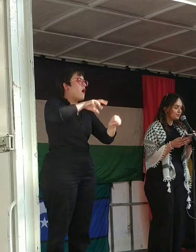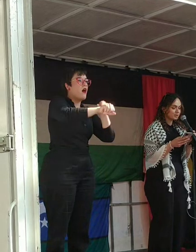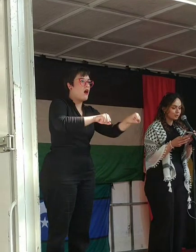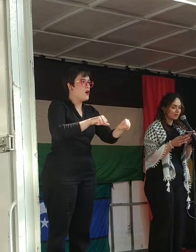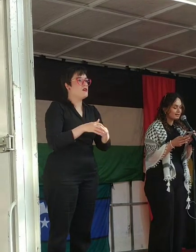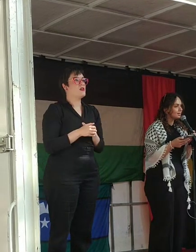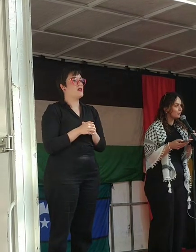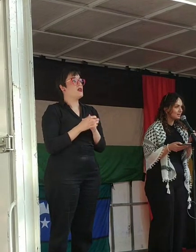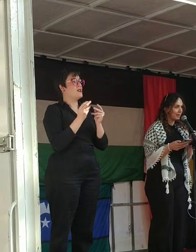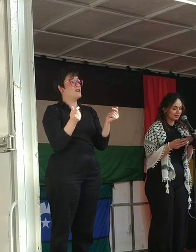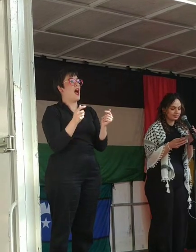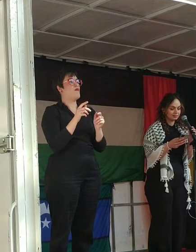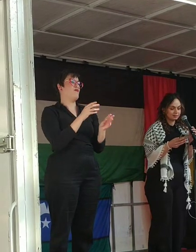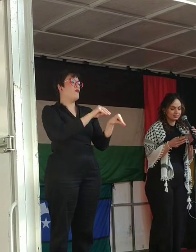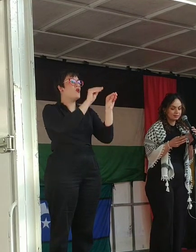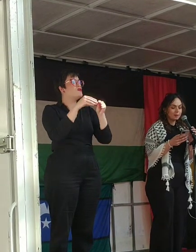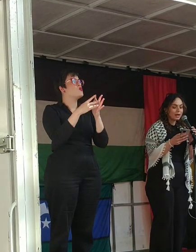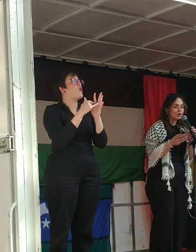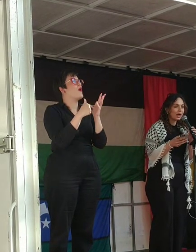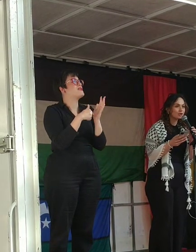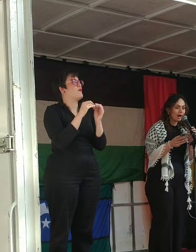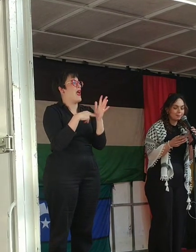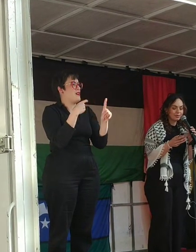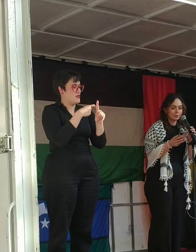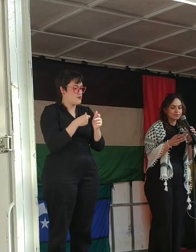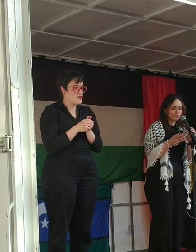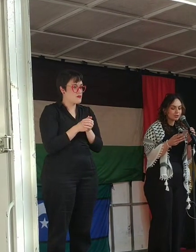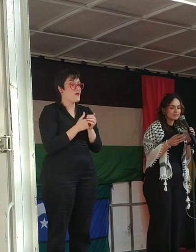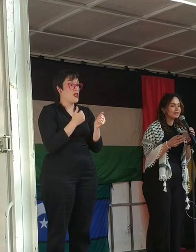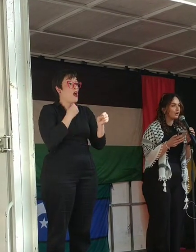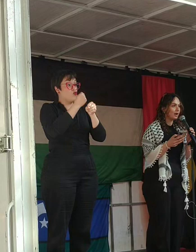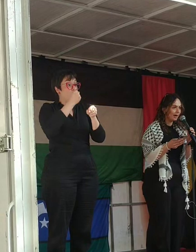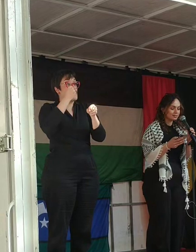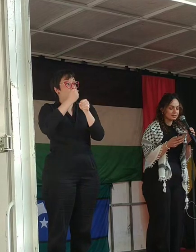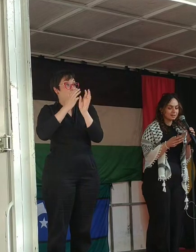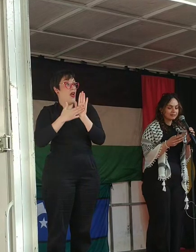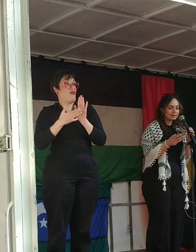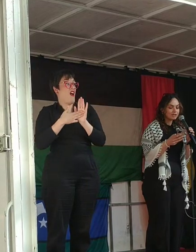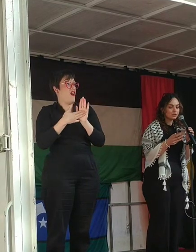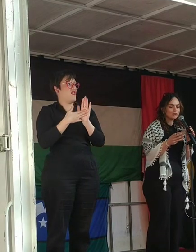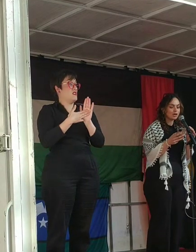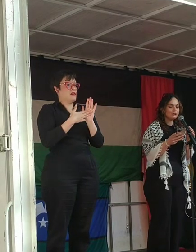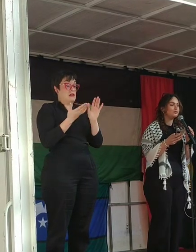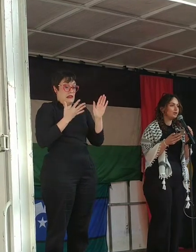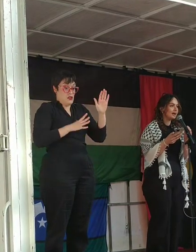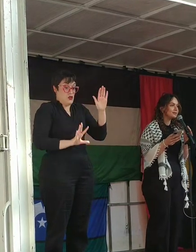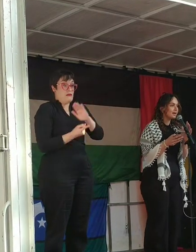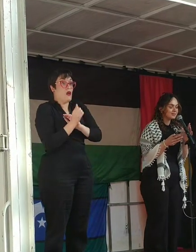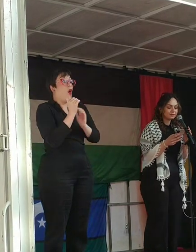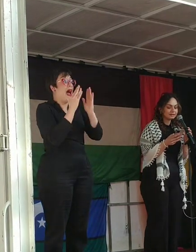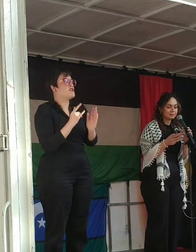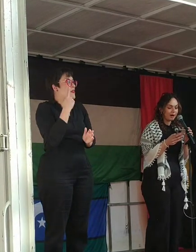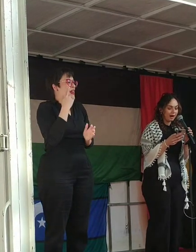and some moved to Gaza and West Bank. My great-grandmother was forced to leave her house, thinking she'd return in a few